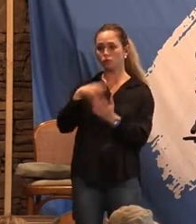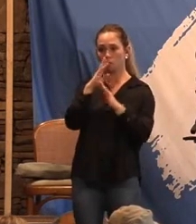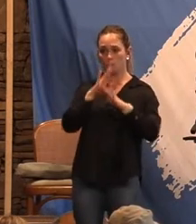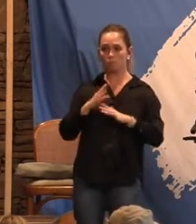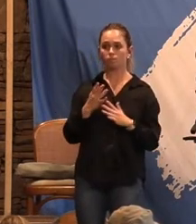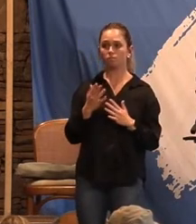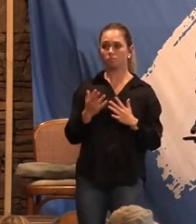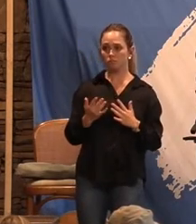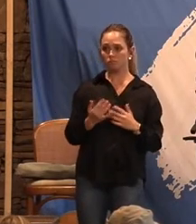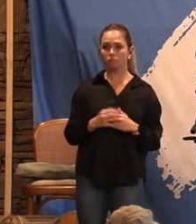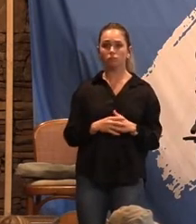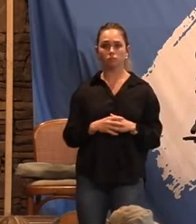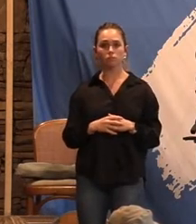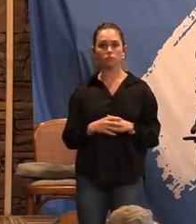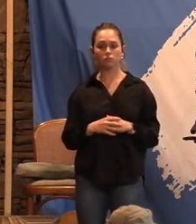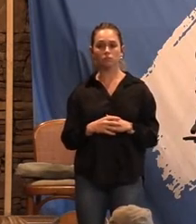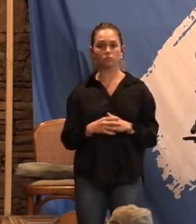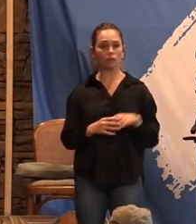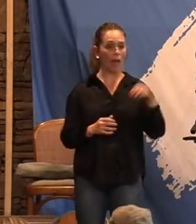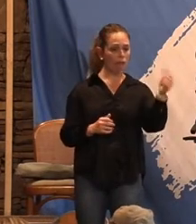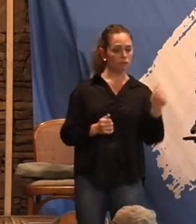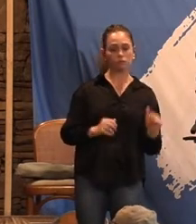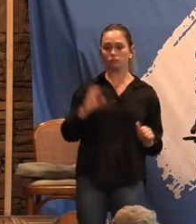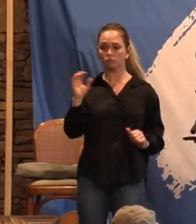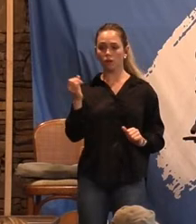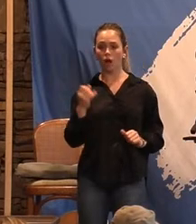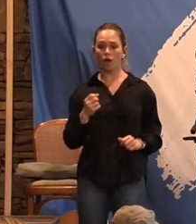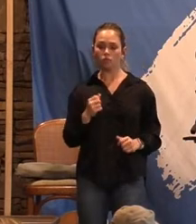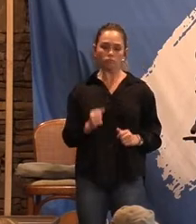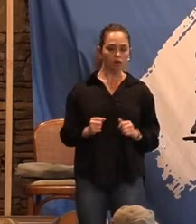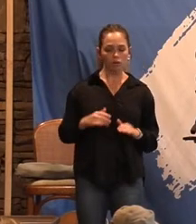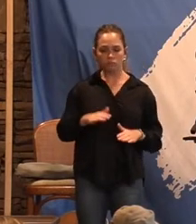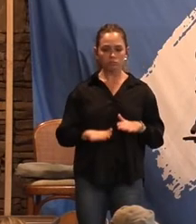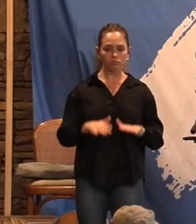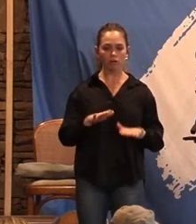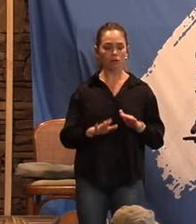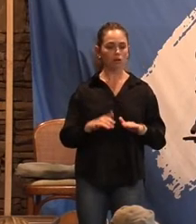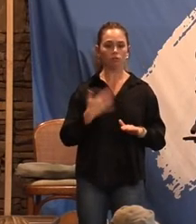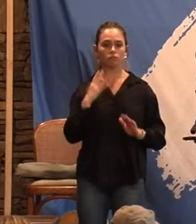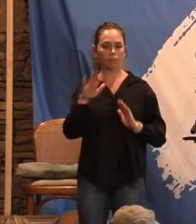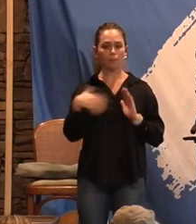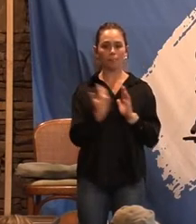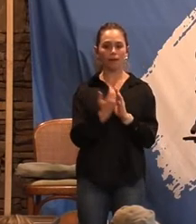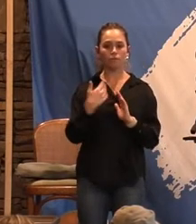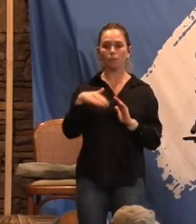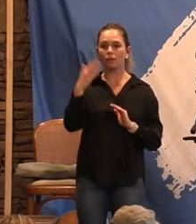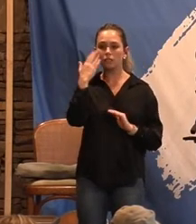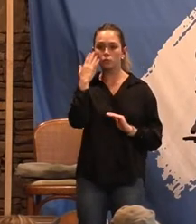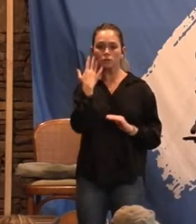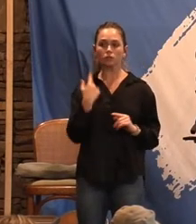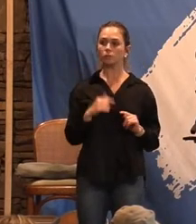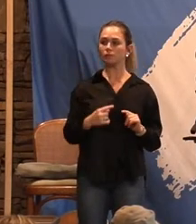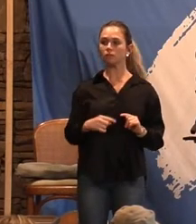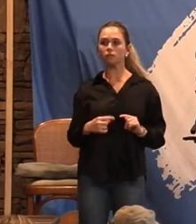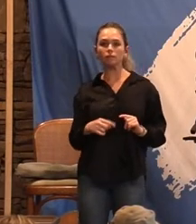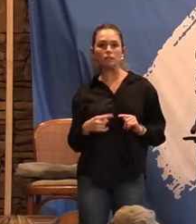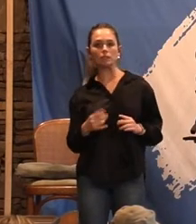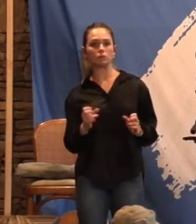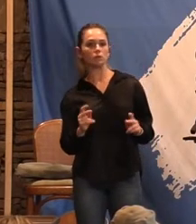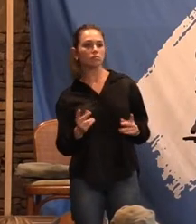waiting. Sure enough, here came Angantyr and Ottar. And they got there, and everyone could tell everyone was a little